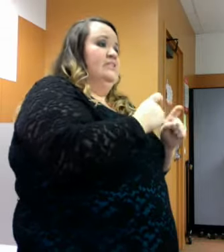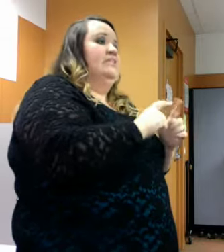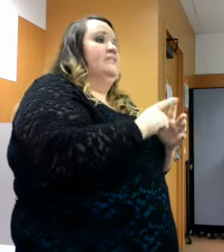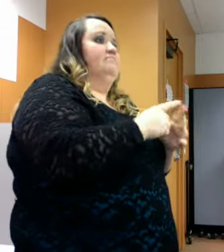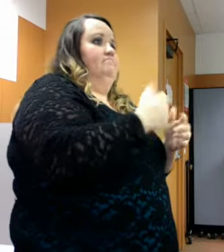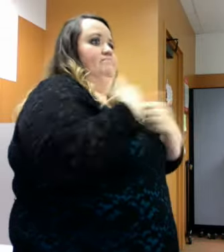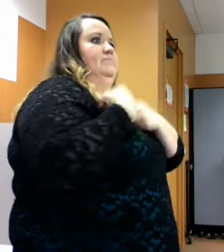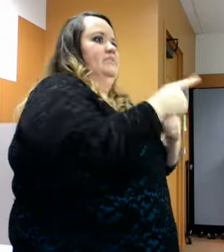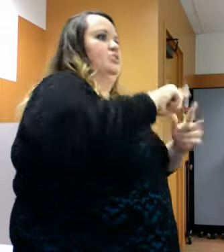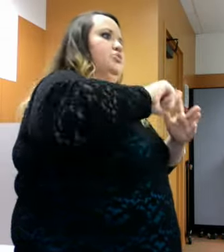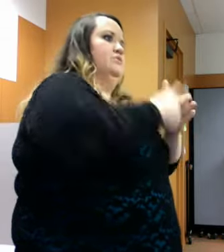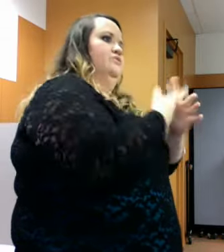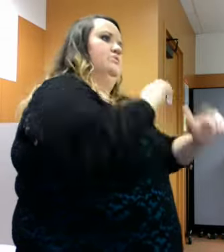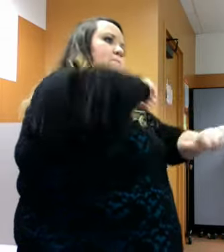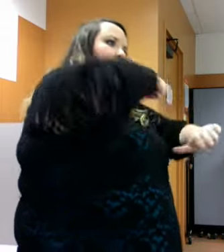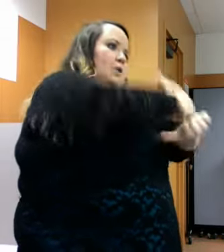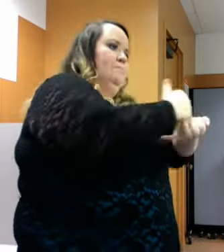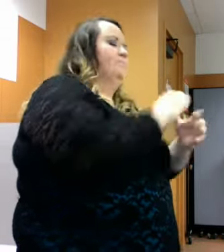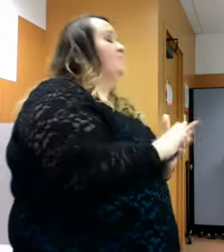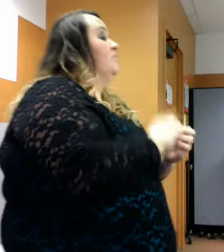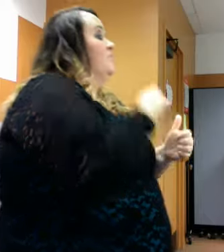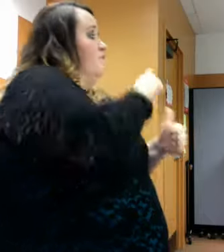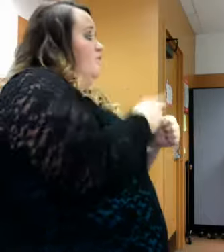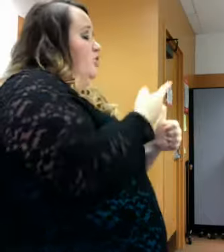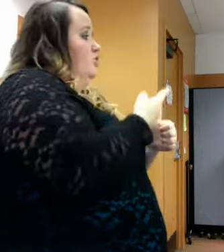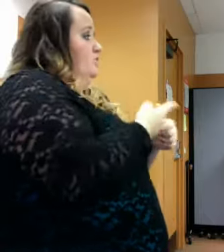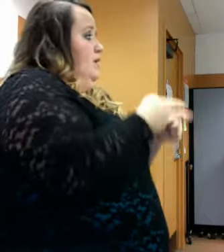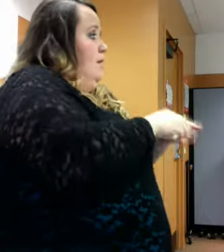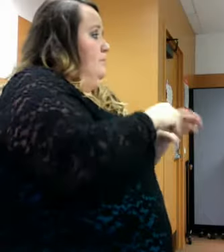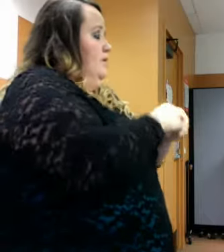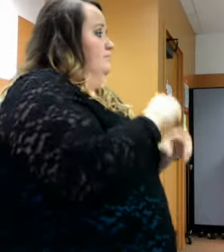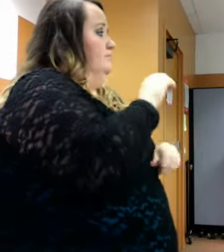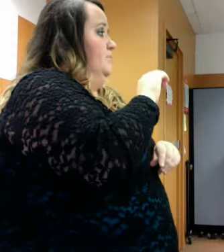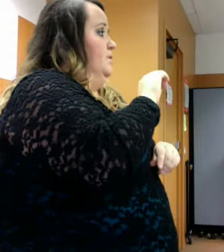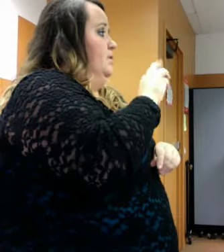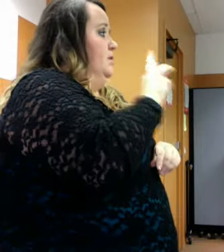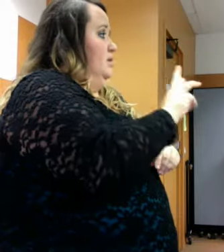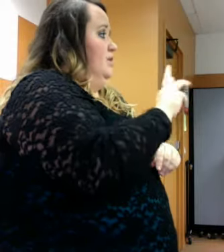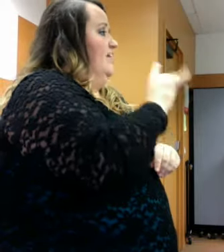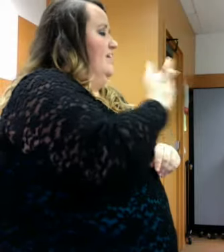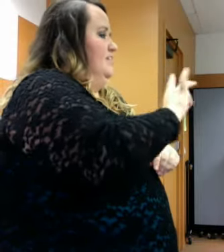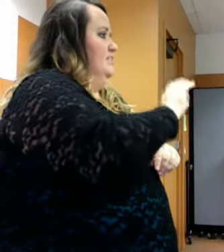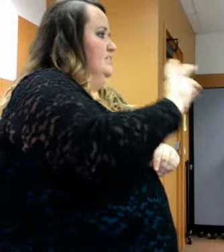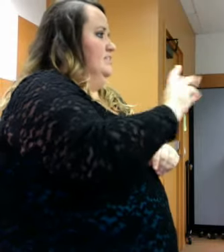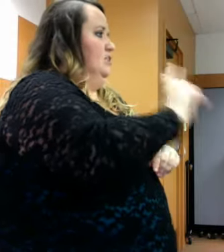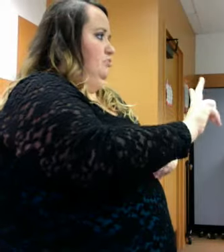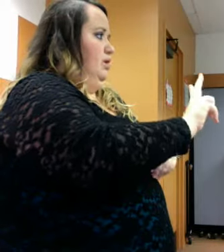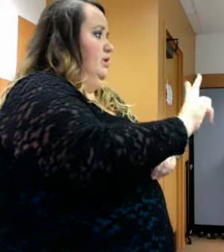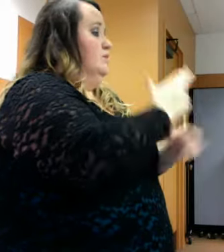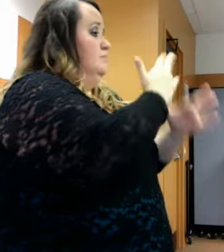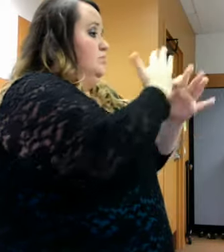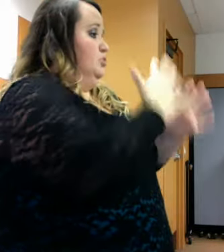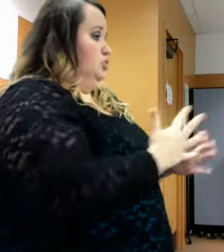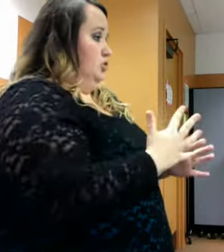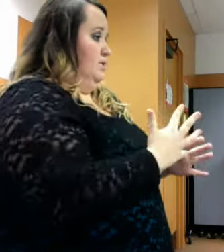reconstruction was in 1916 during World War I, and that's when some German saboteurs, they exploded munitions on an island